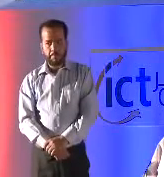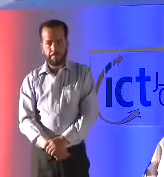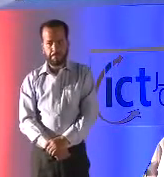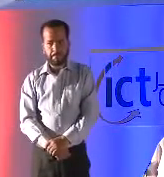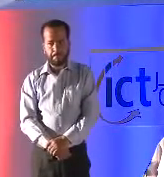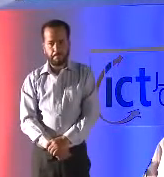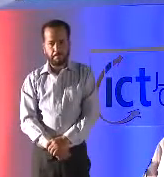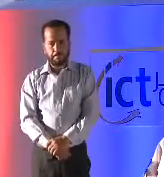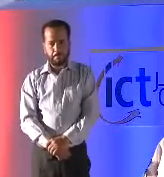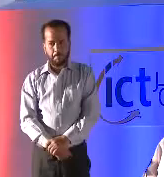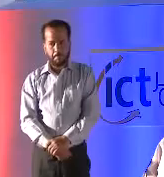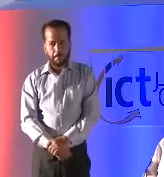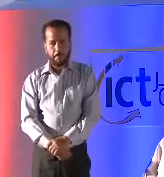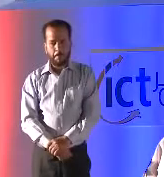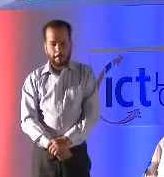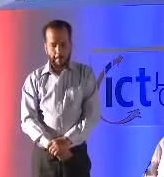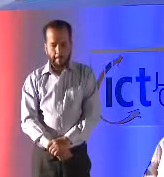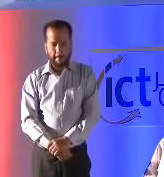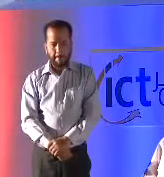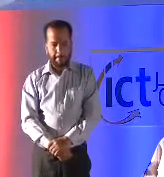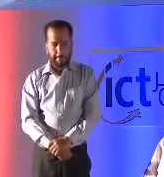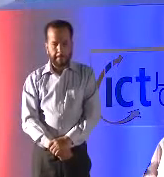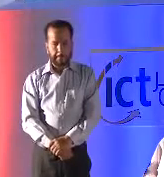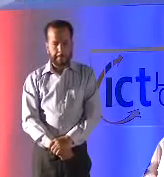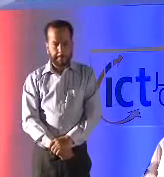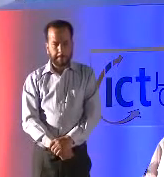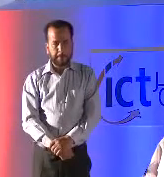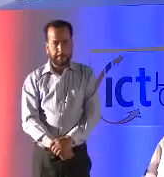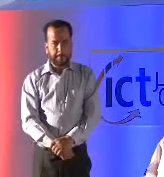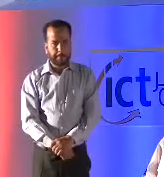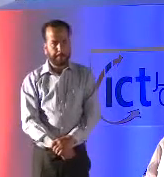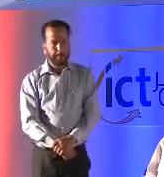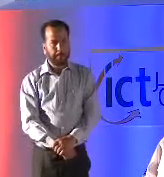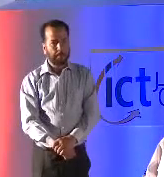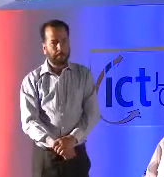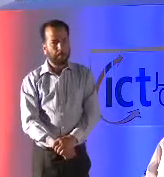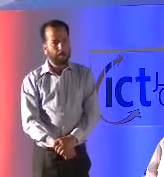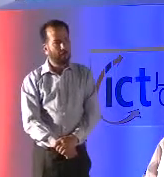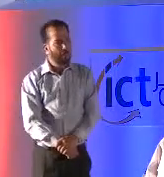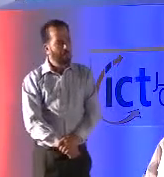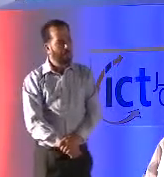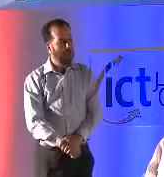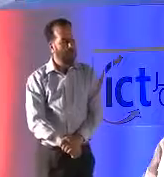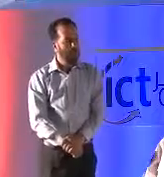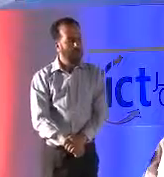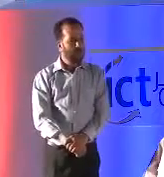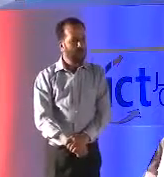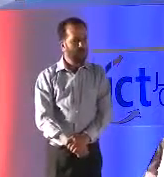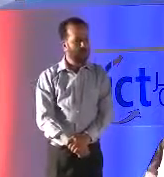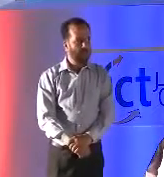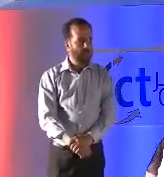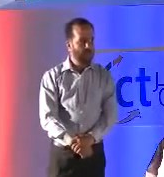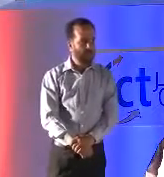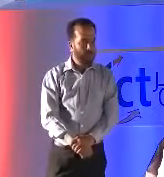like Perkins braillers being used, and the stylus, and the pens, and the braille books. And there was a